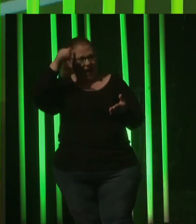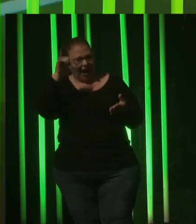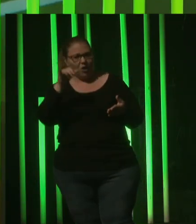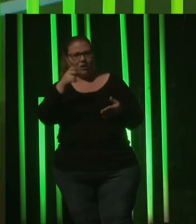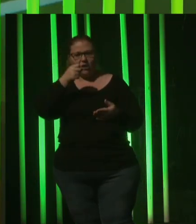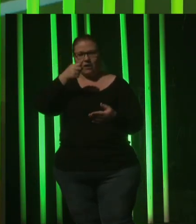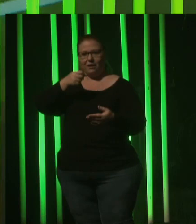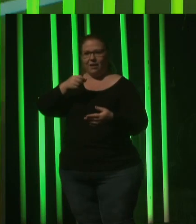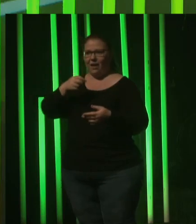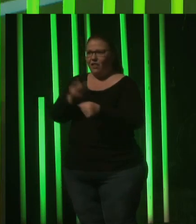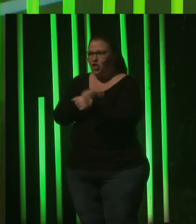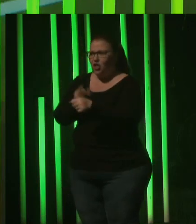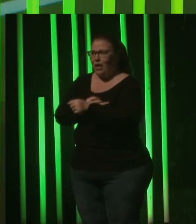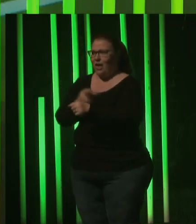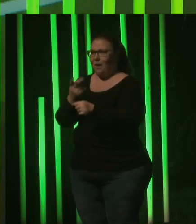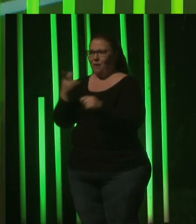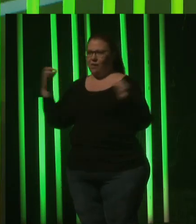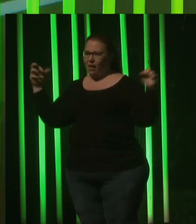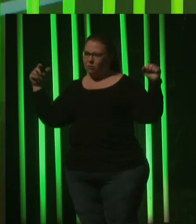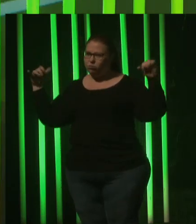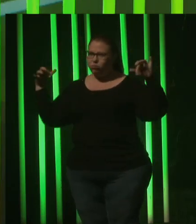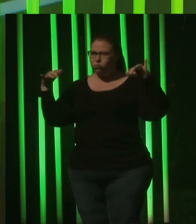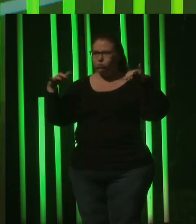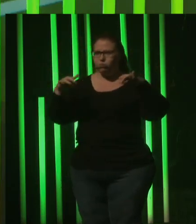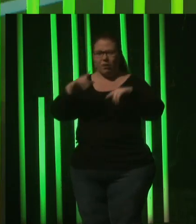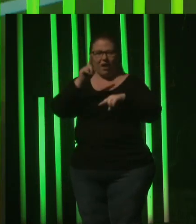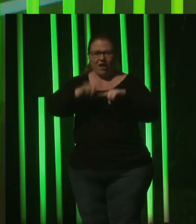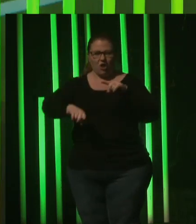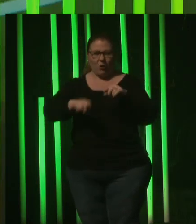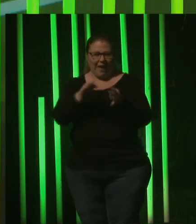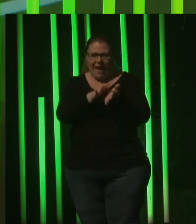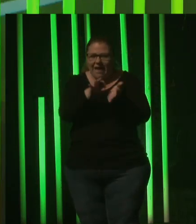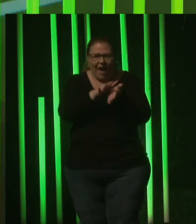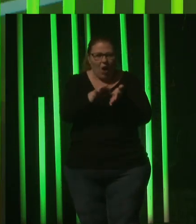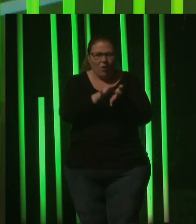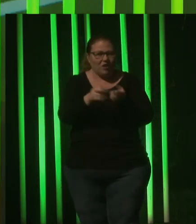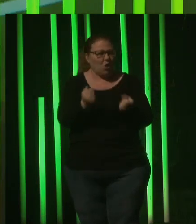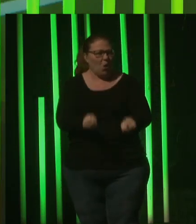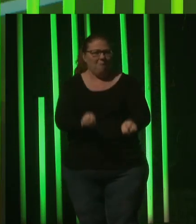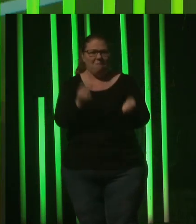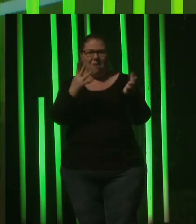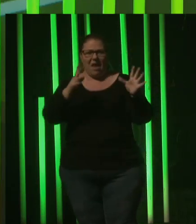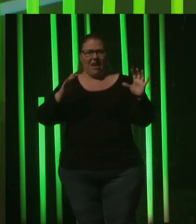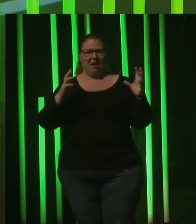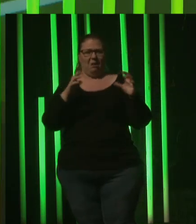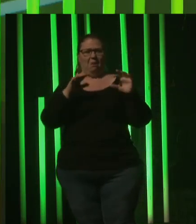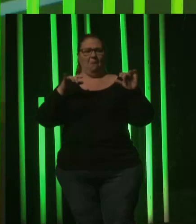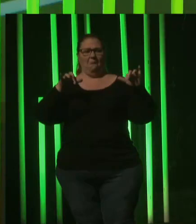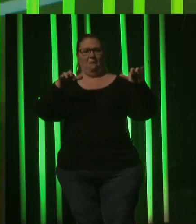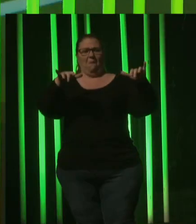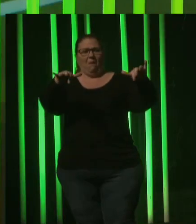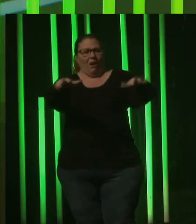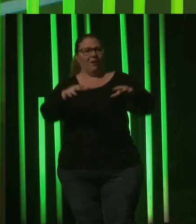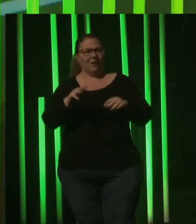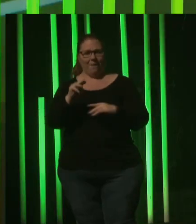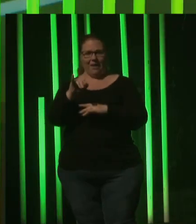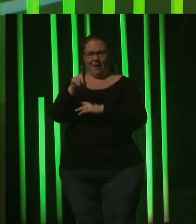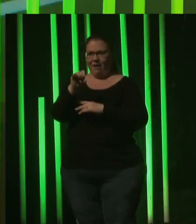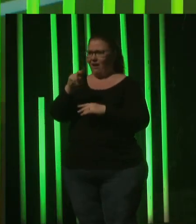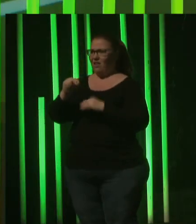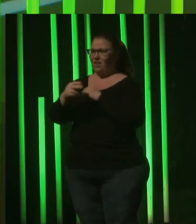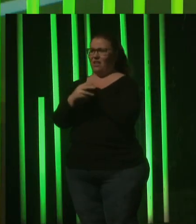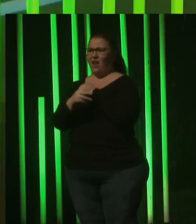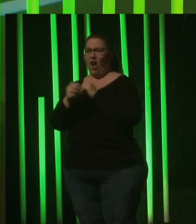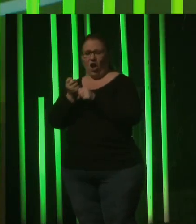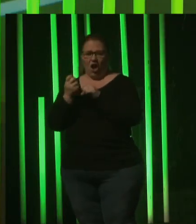locusts. It was impossible to count them or their camels. They invaded the land and ravaged it. Midian so impoverished